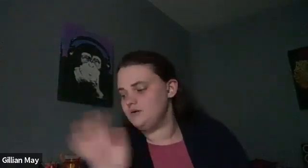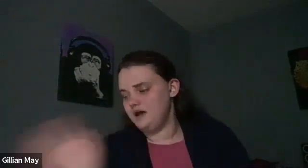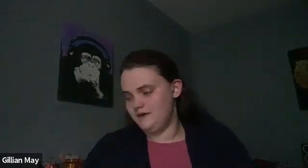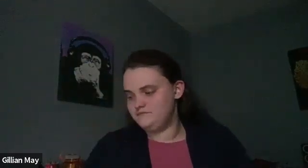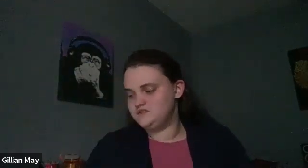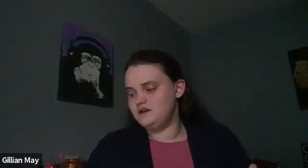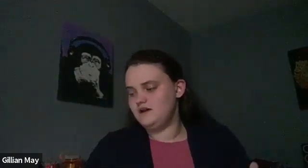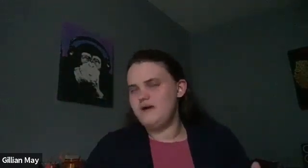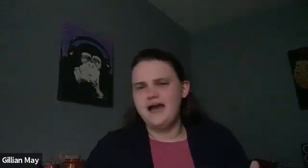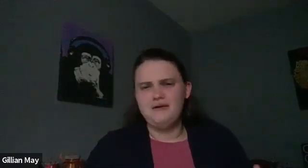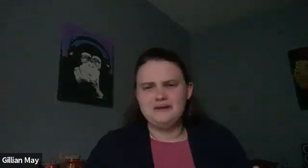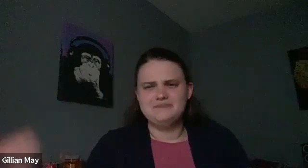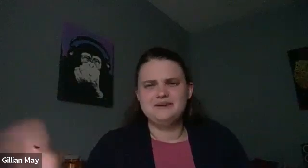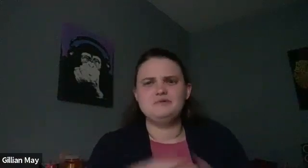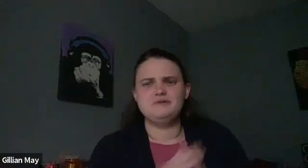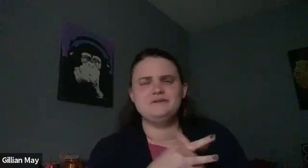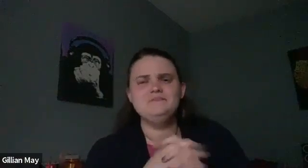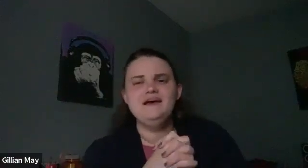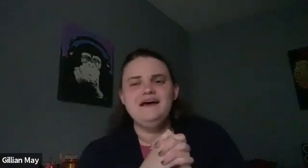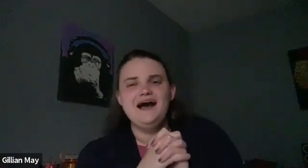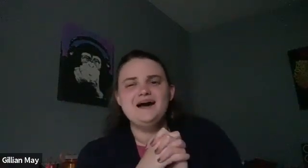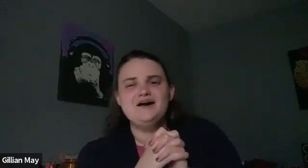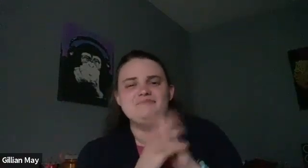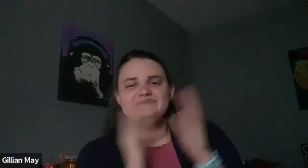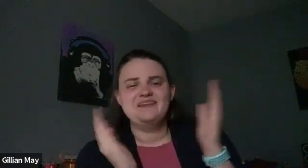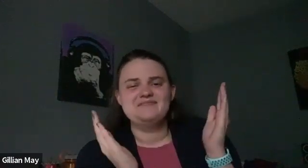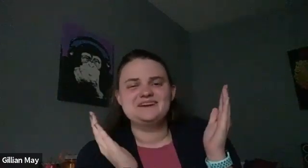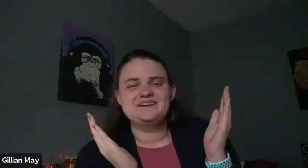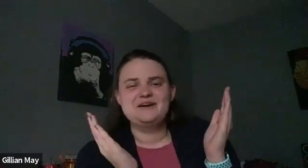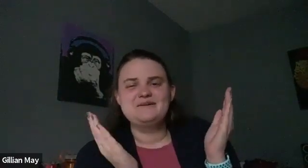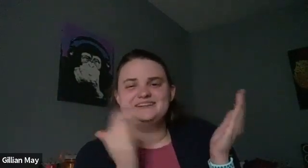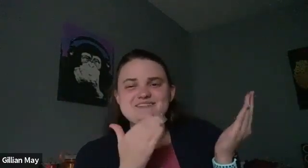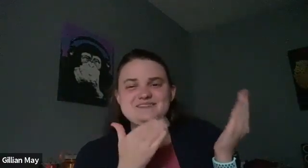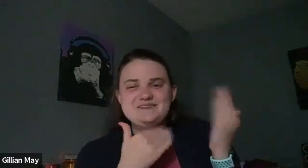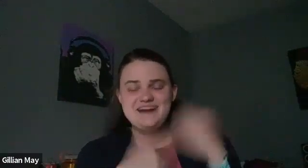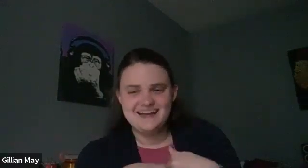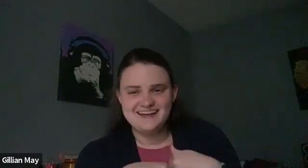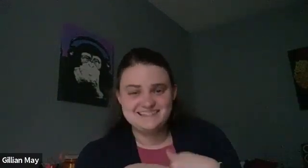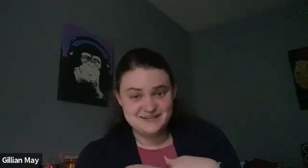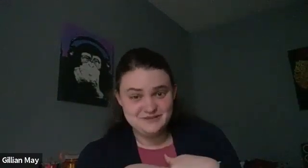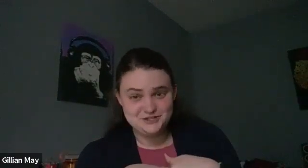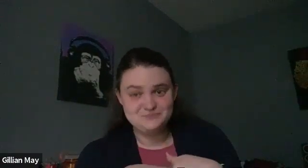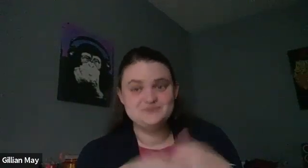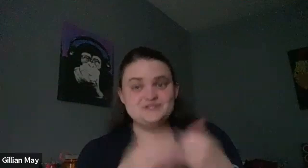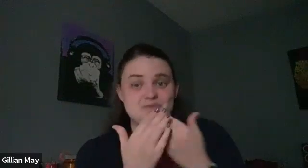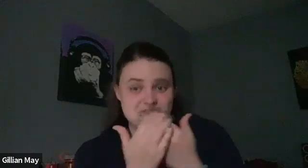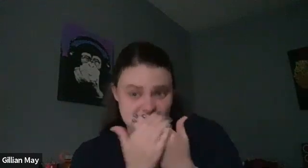Okay, so now, ow, I hit my elbow, we're good. We're gonna go into sandwich. So